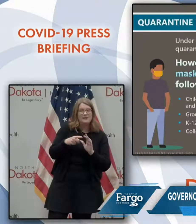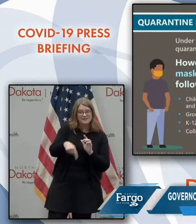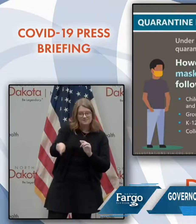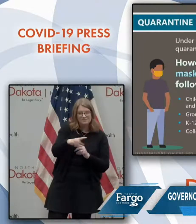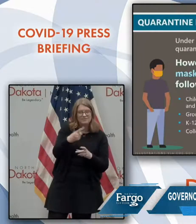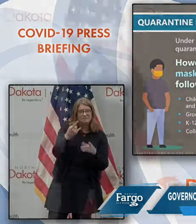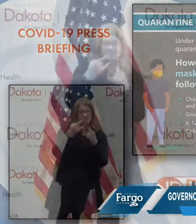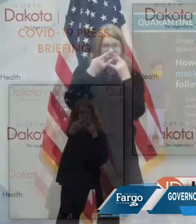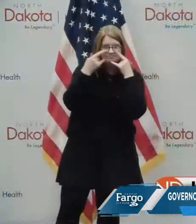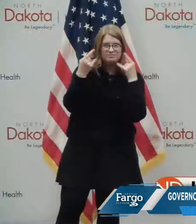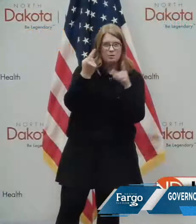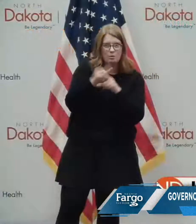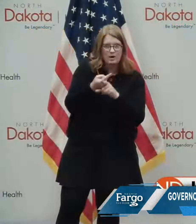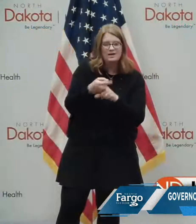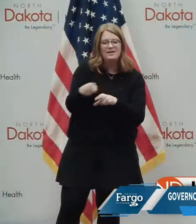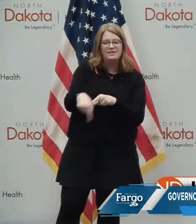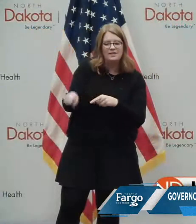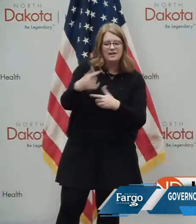So.